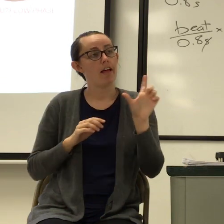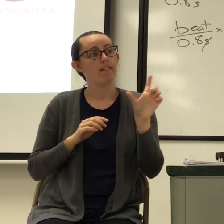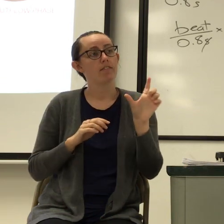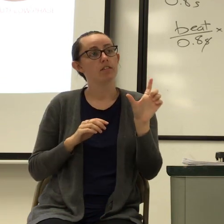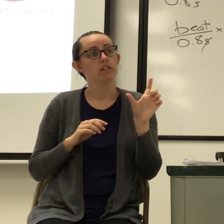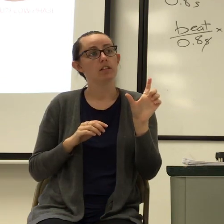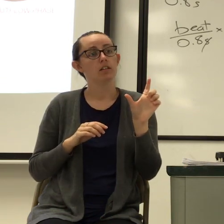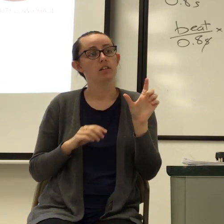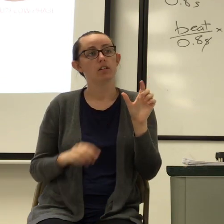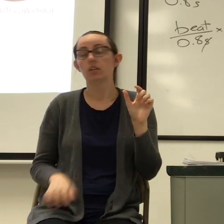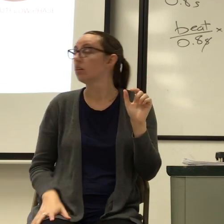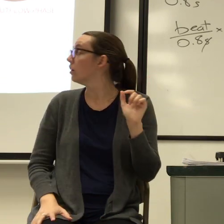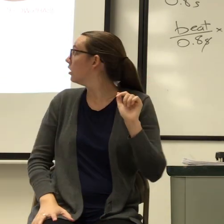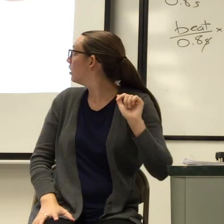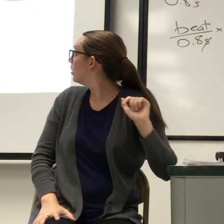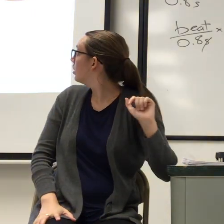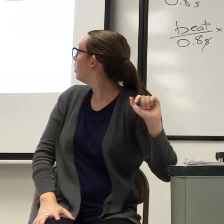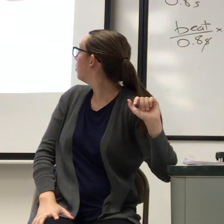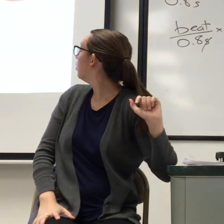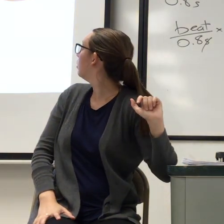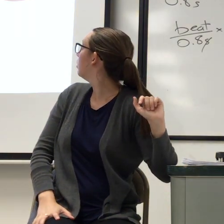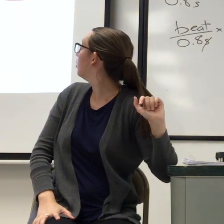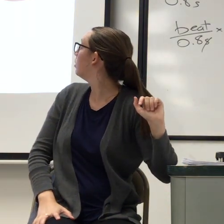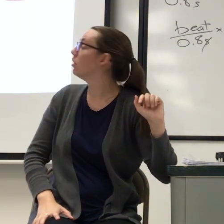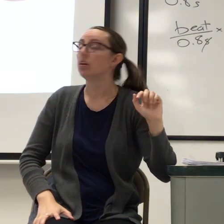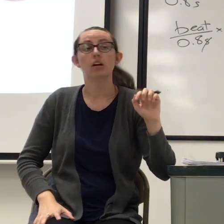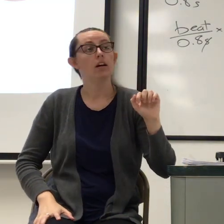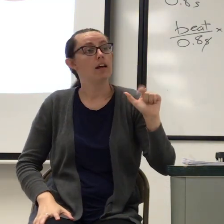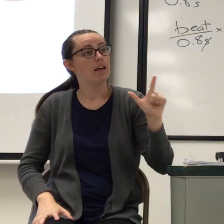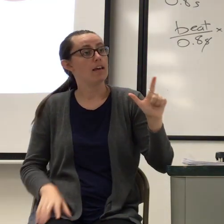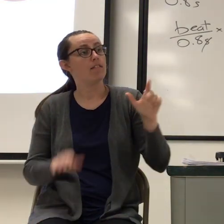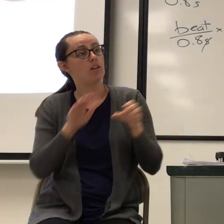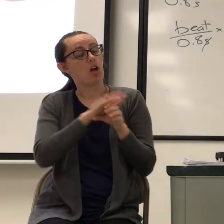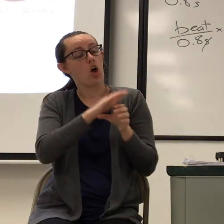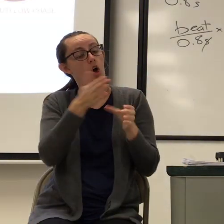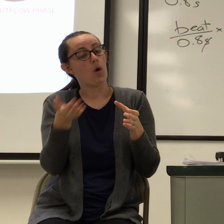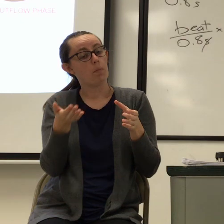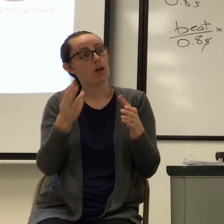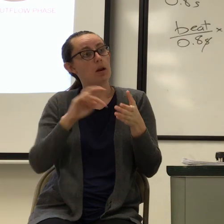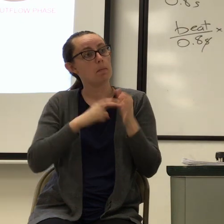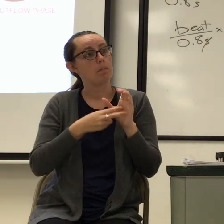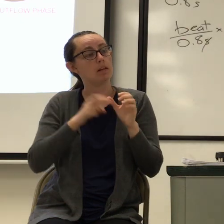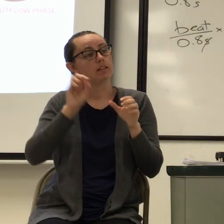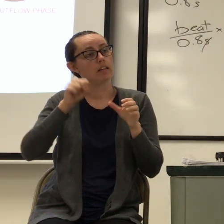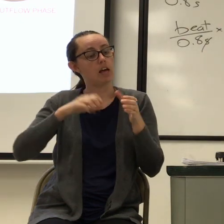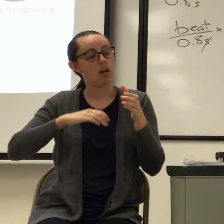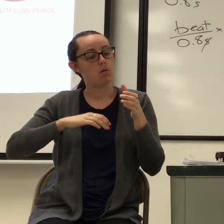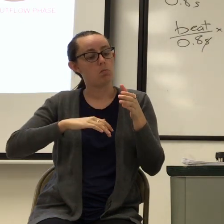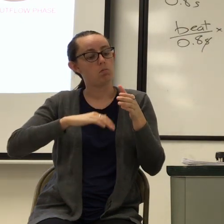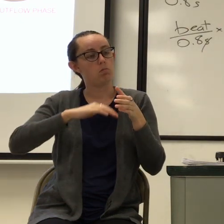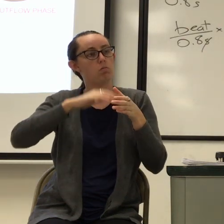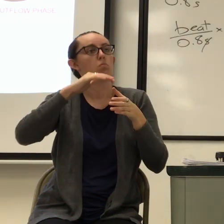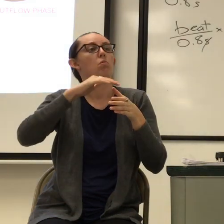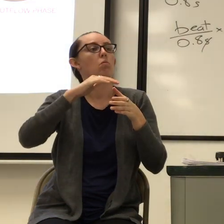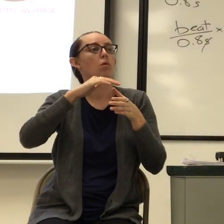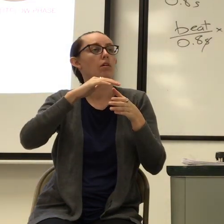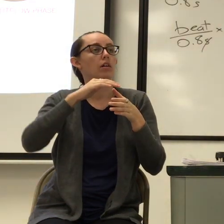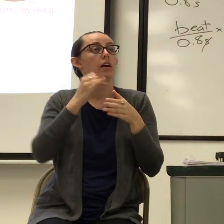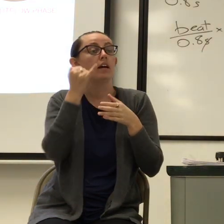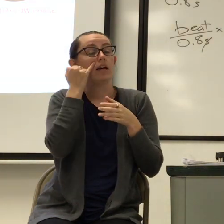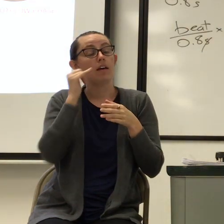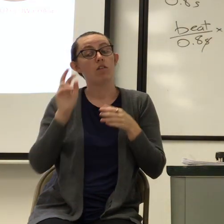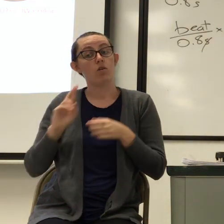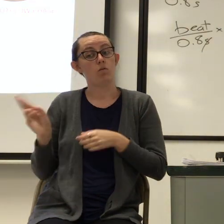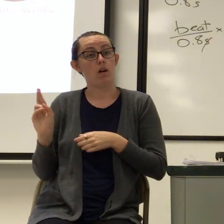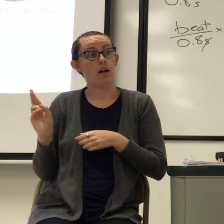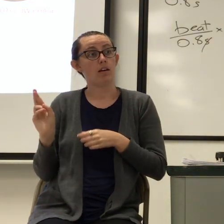valves, when they're open, the ventricles can fill. Okay? If you look at the picture on the right, when the